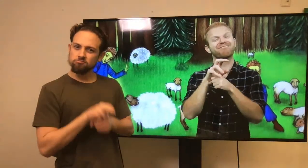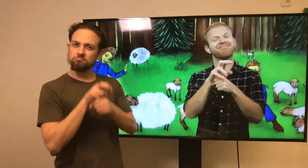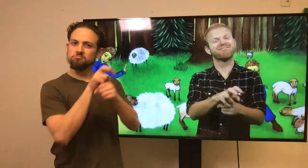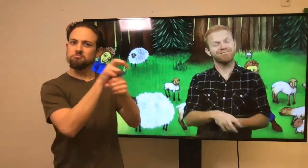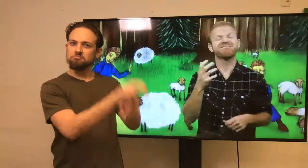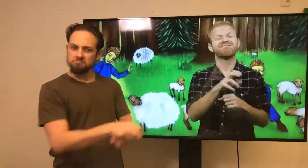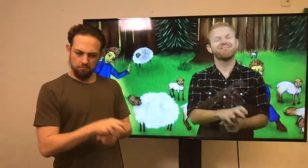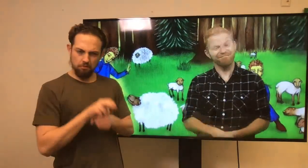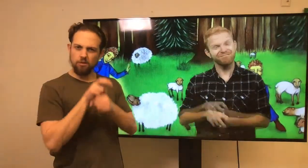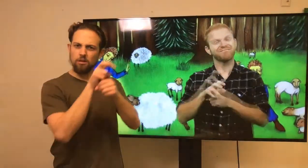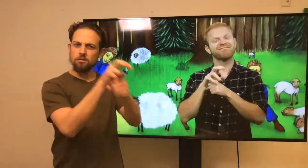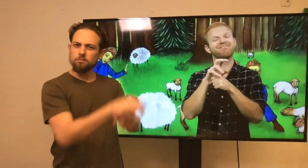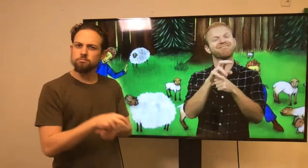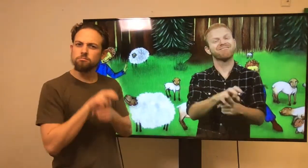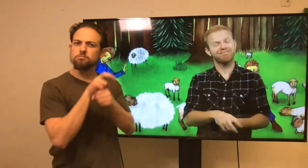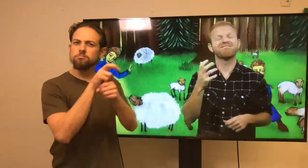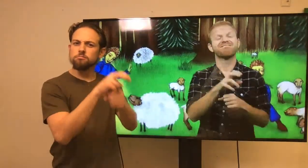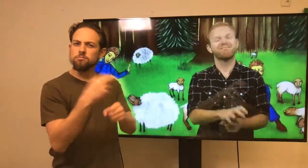Look at just his hands.